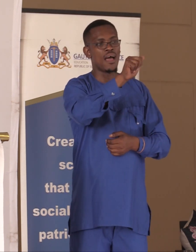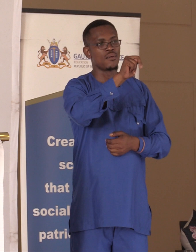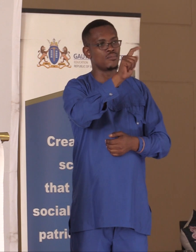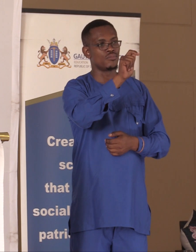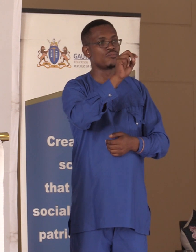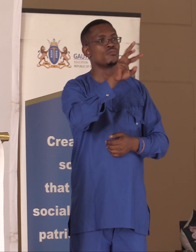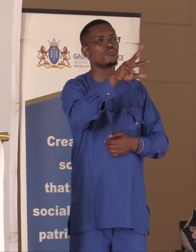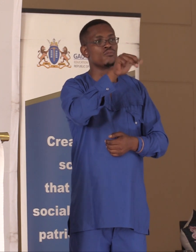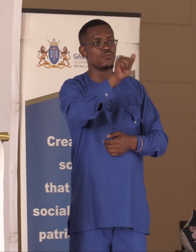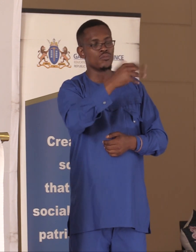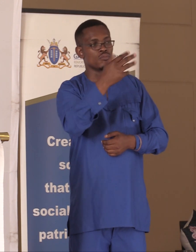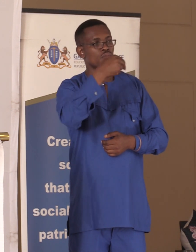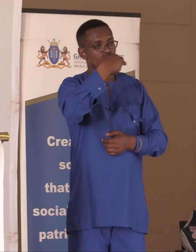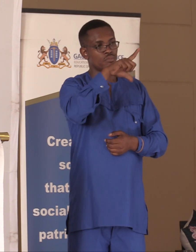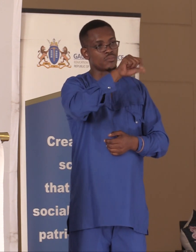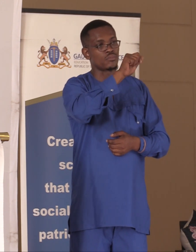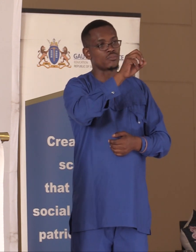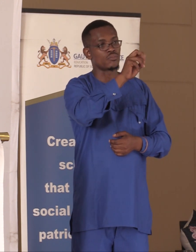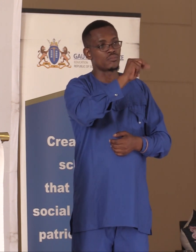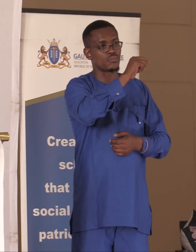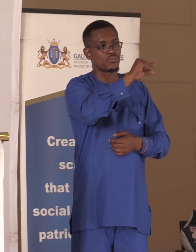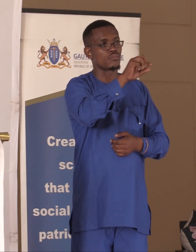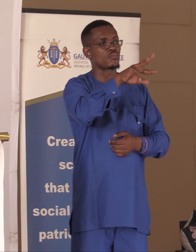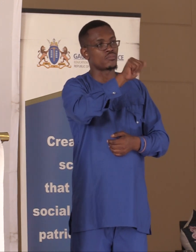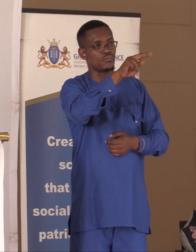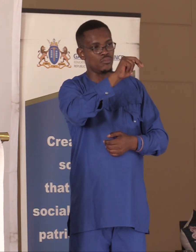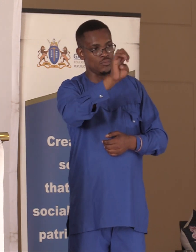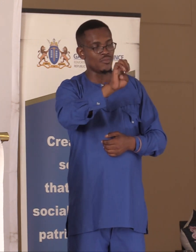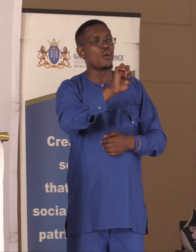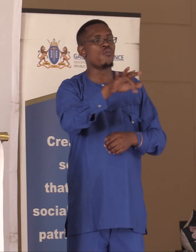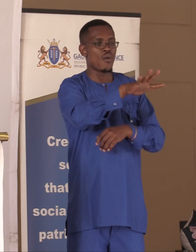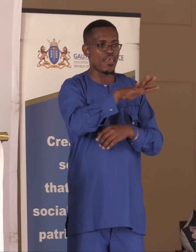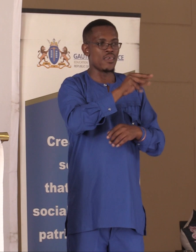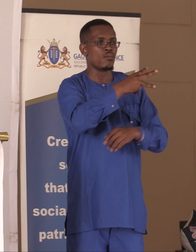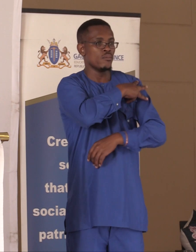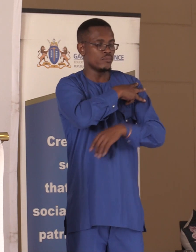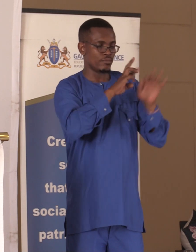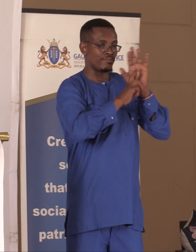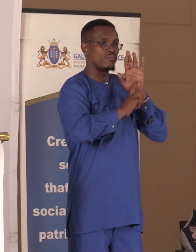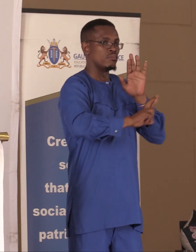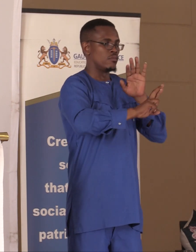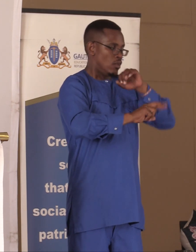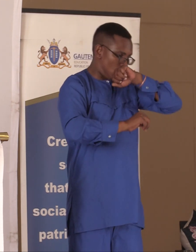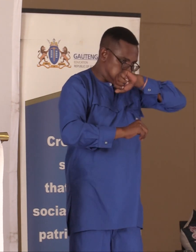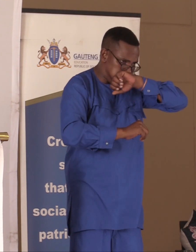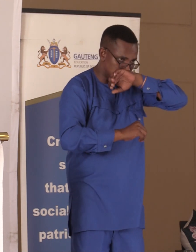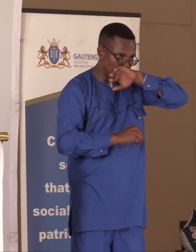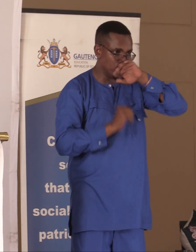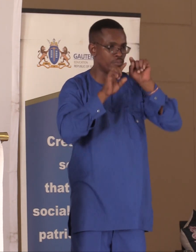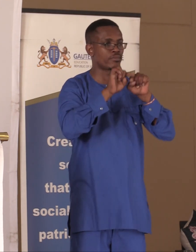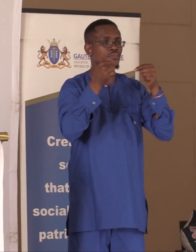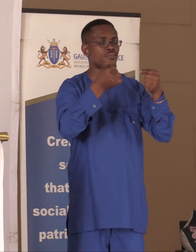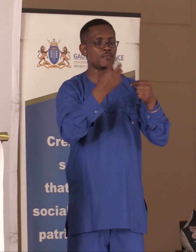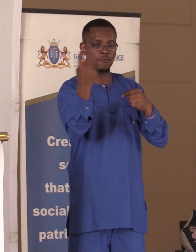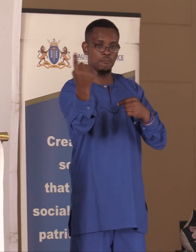Shongwane. I'm standing here on behalf of our area manager, Mr. Mahlangu, who couldn't make it due to ill